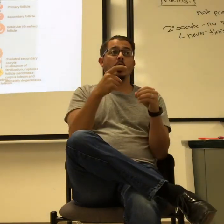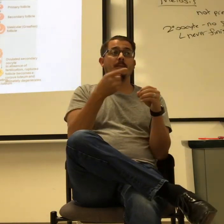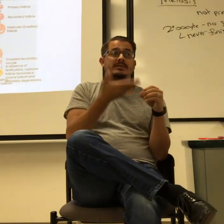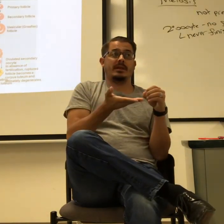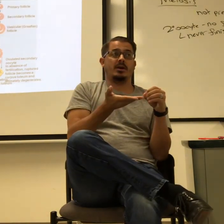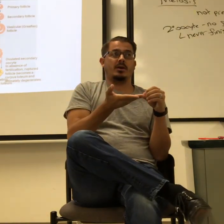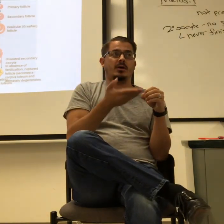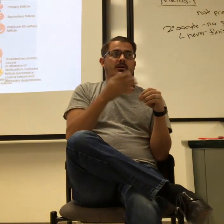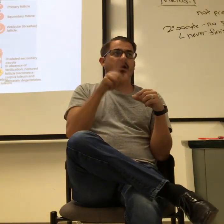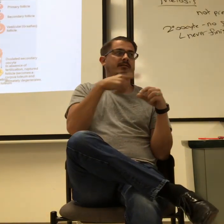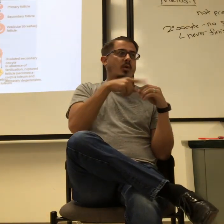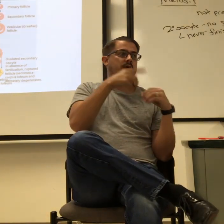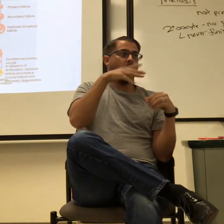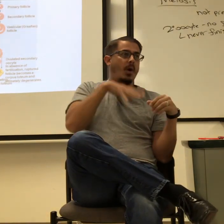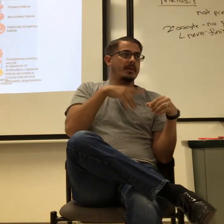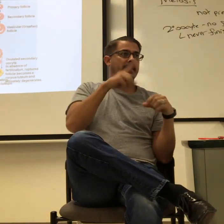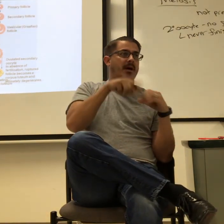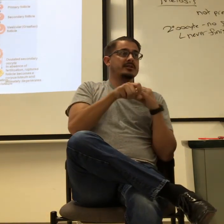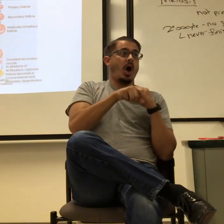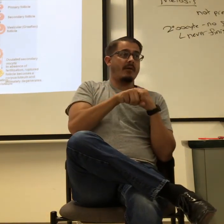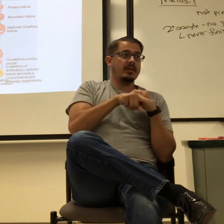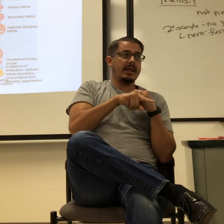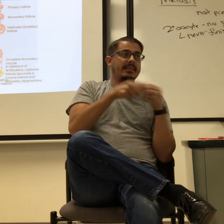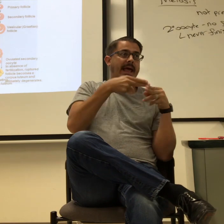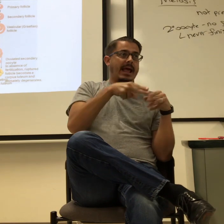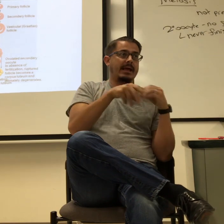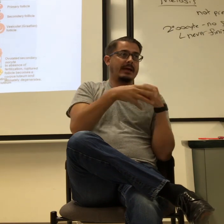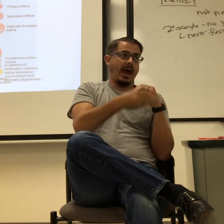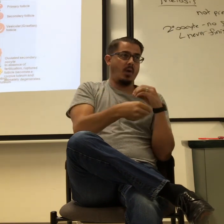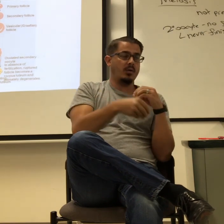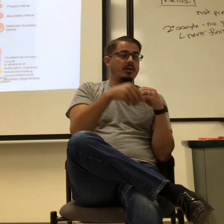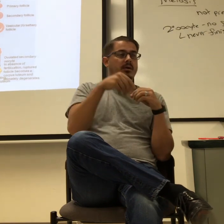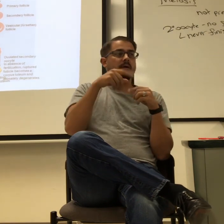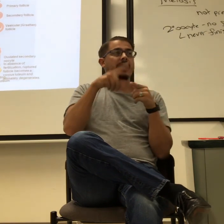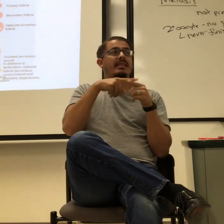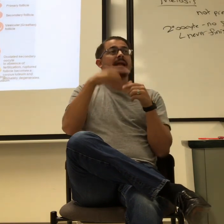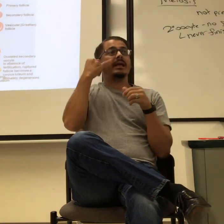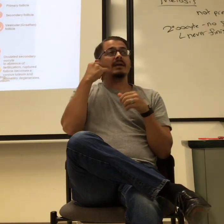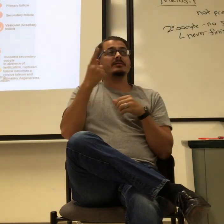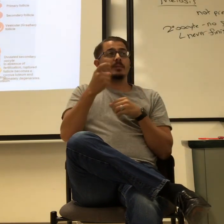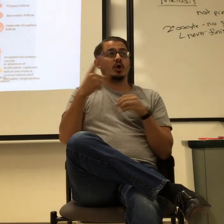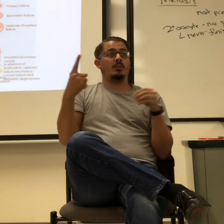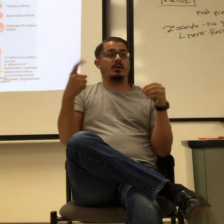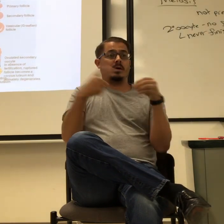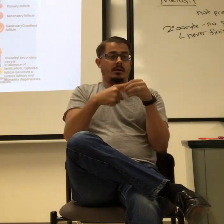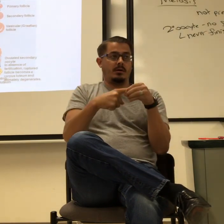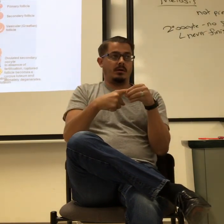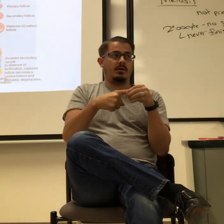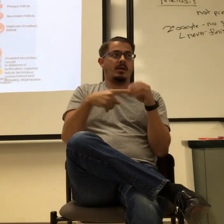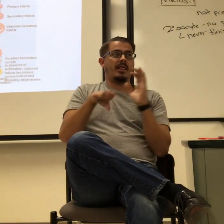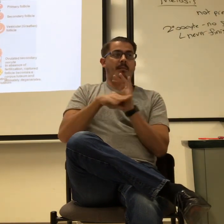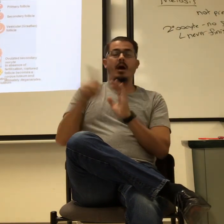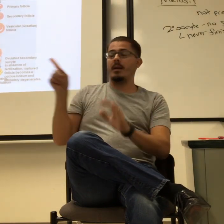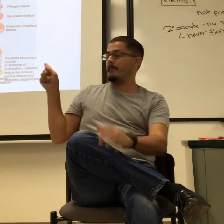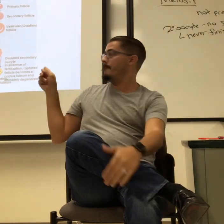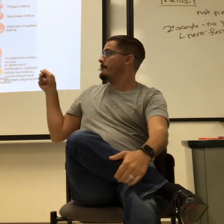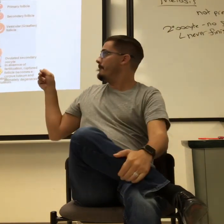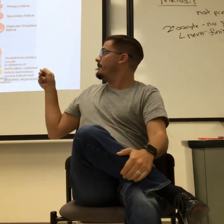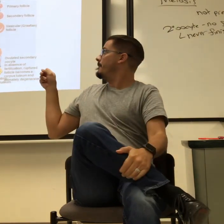course you have to ovulate as a precursor. All right. And then if sperm is present, at the bottom here,